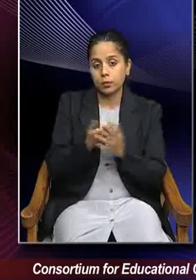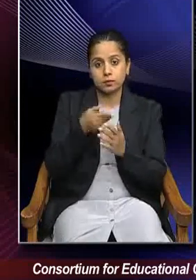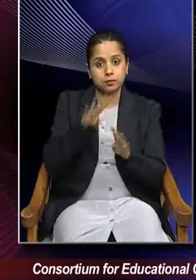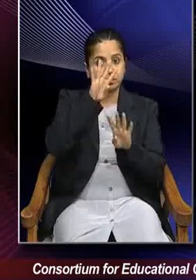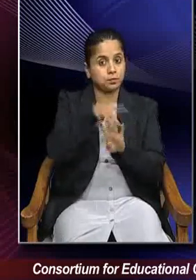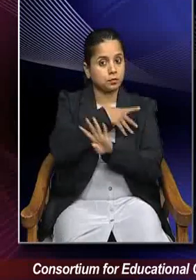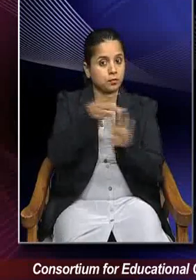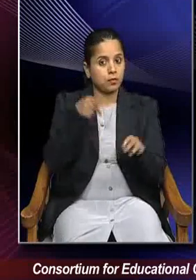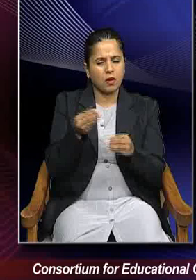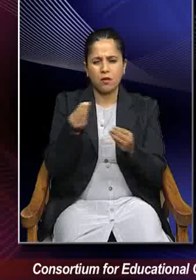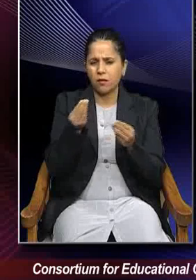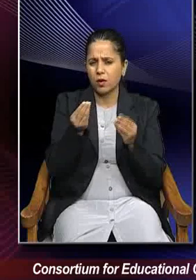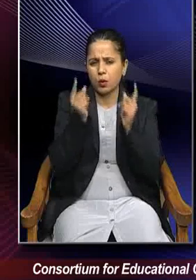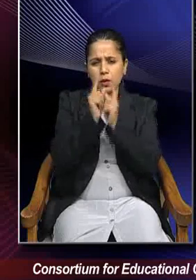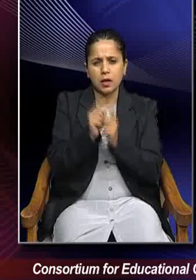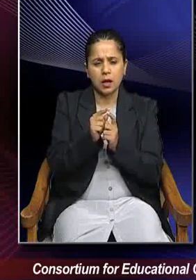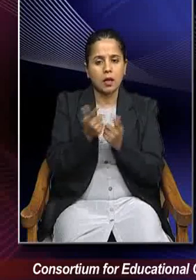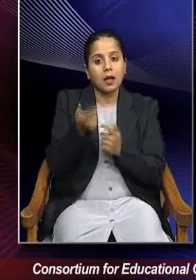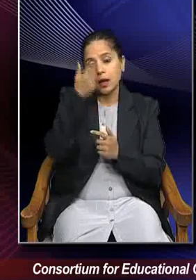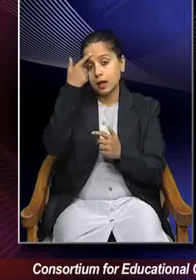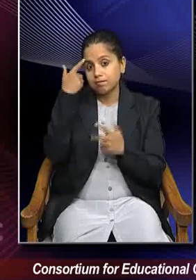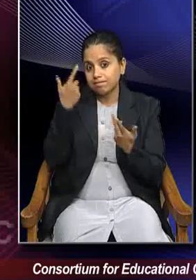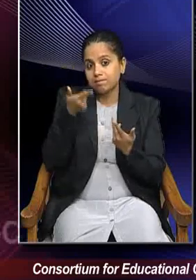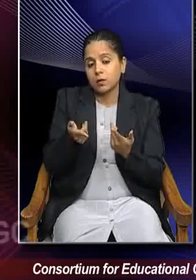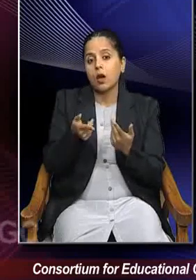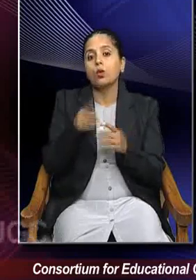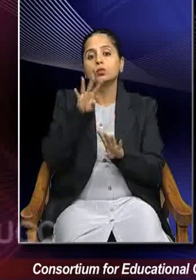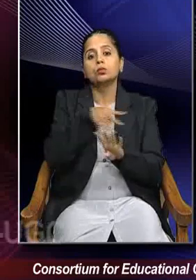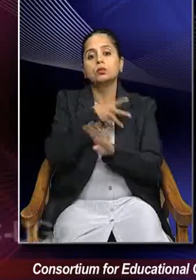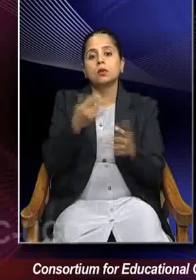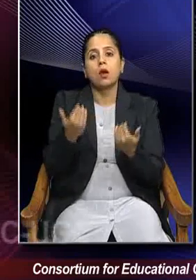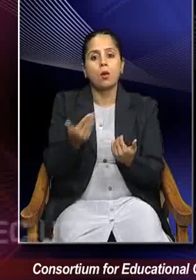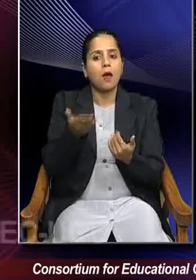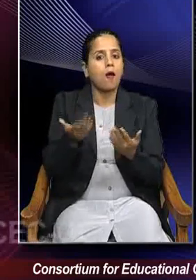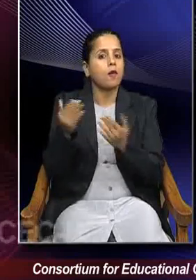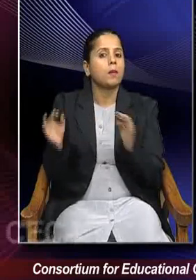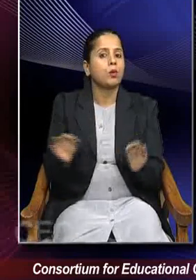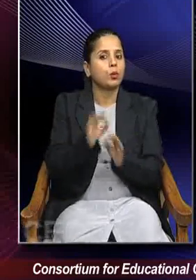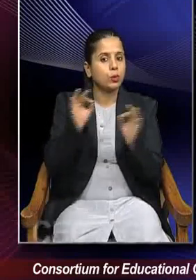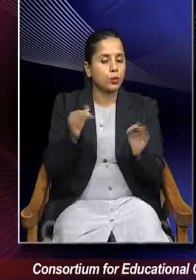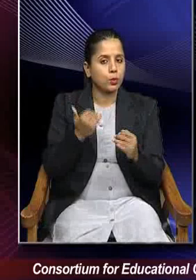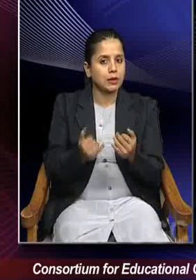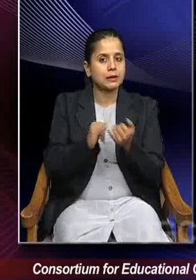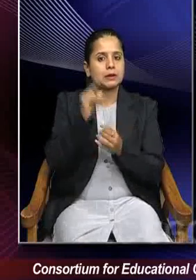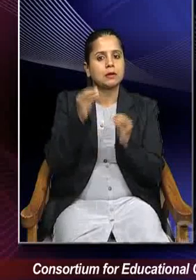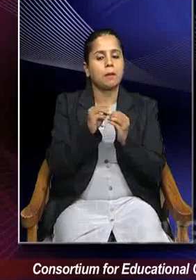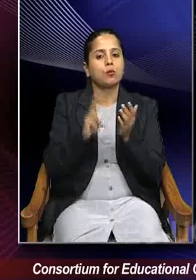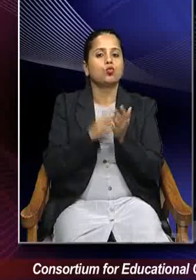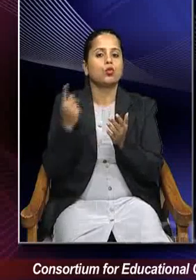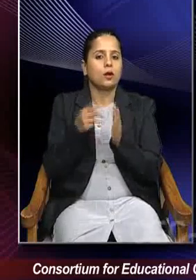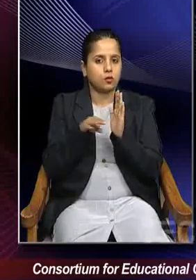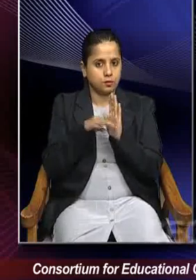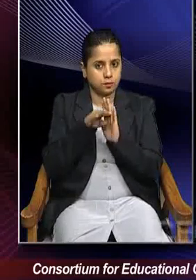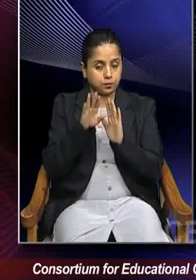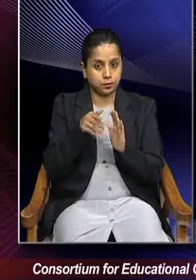statistics are very few, and unfortunately these statistics are not readily available at the subnational level. So